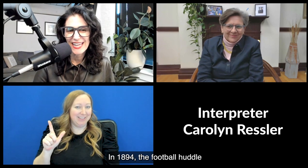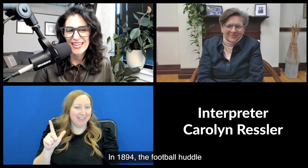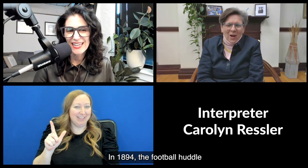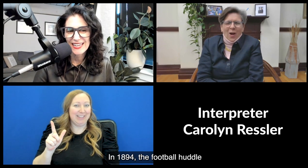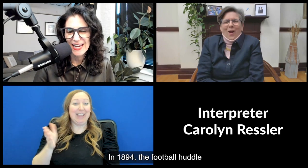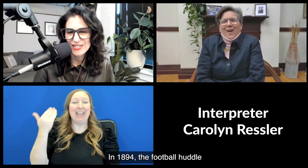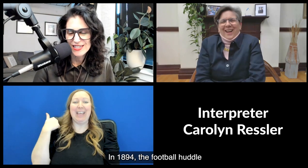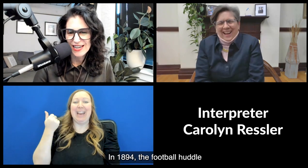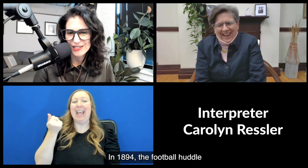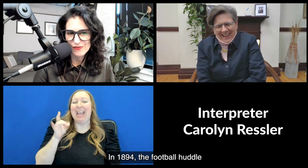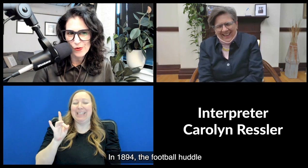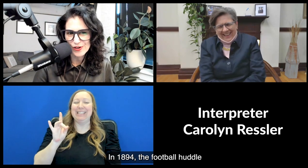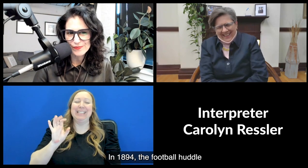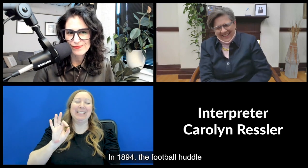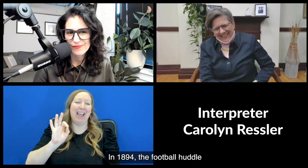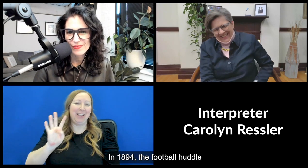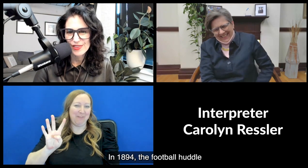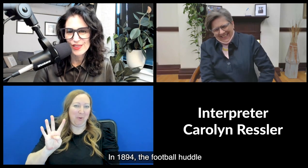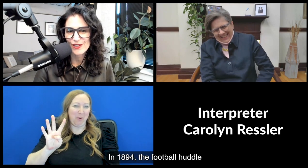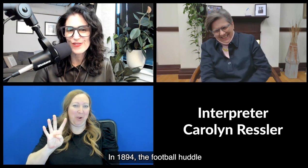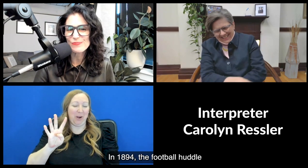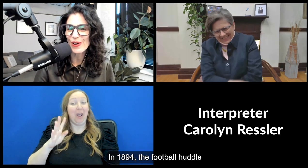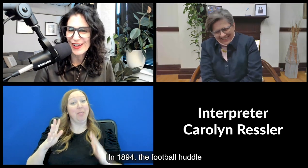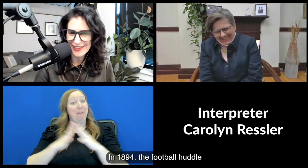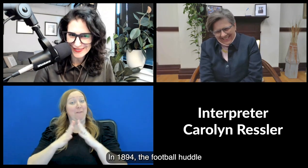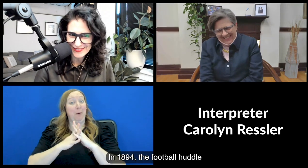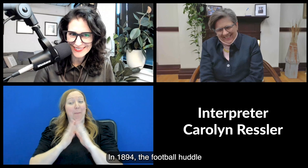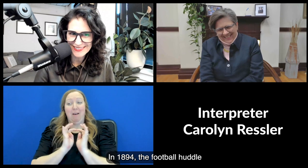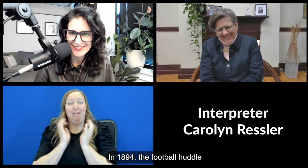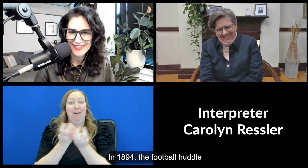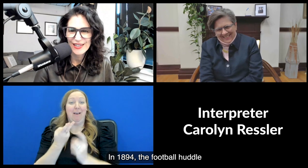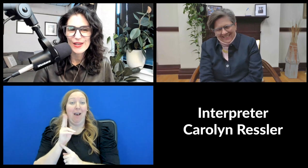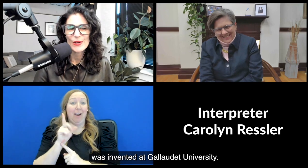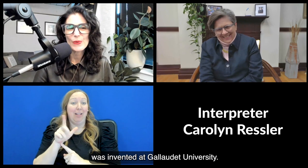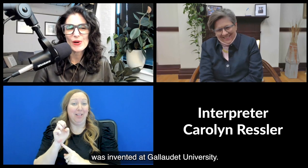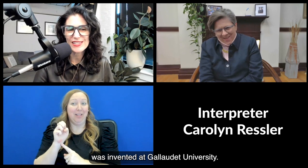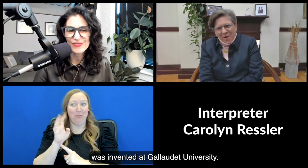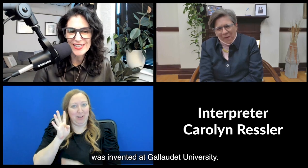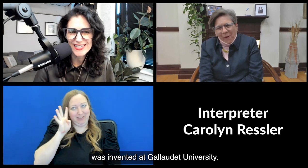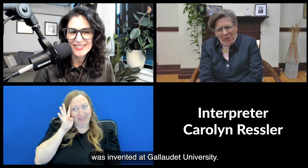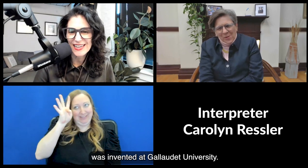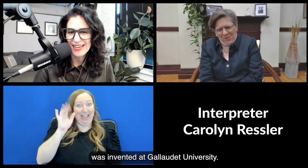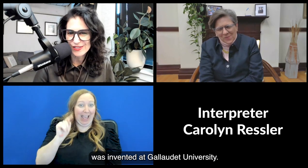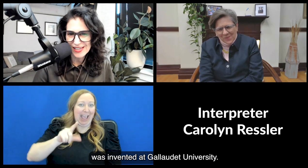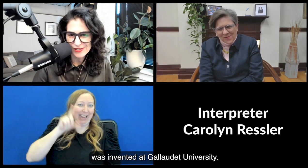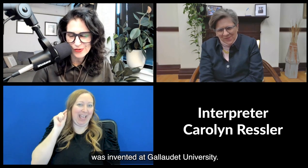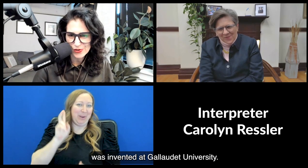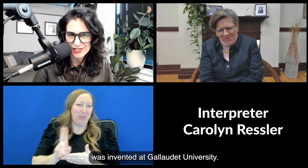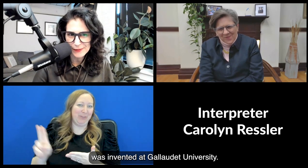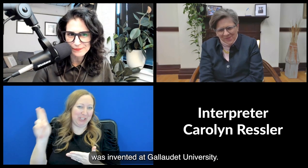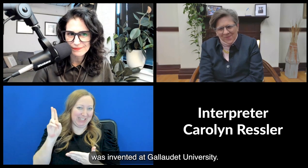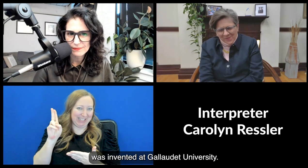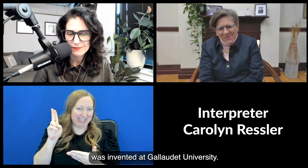In 1894, the football huddle was invented at Gallaudet